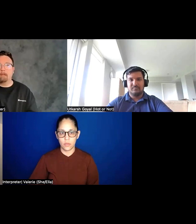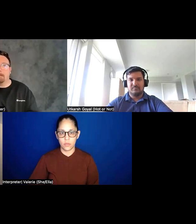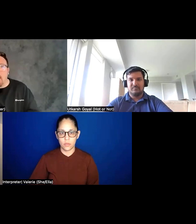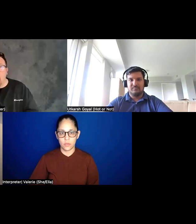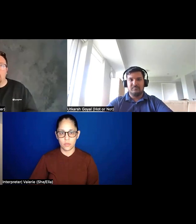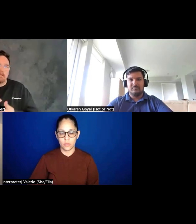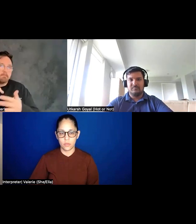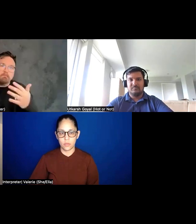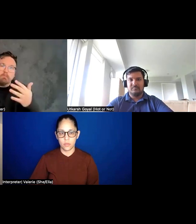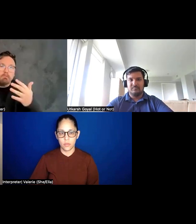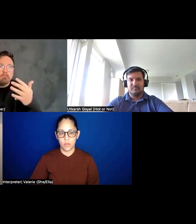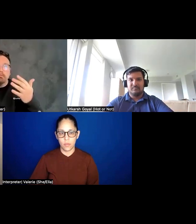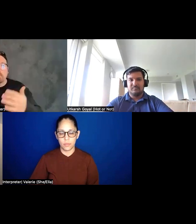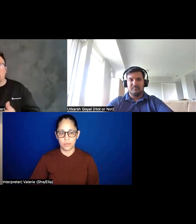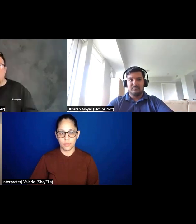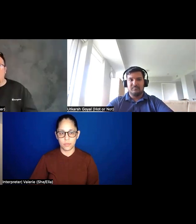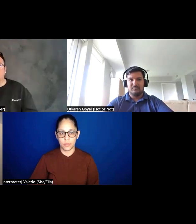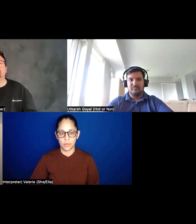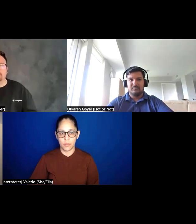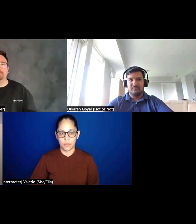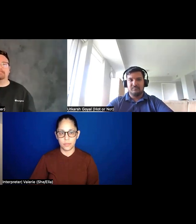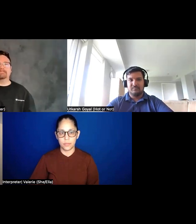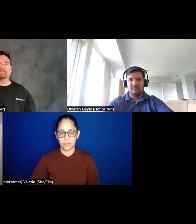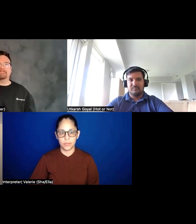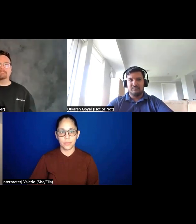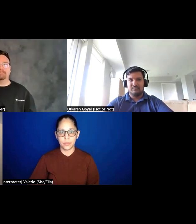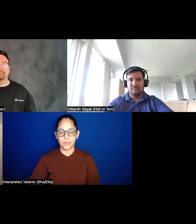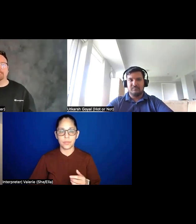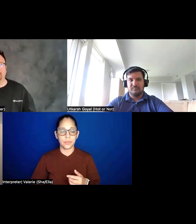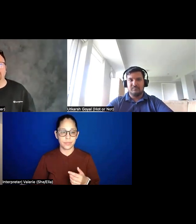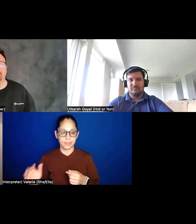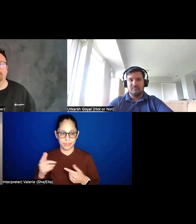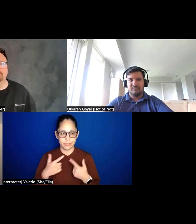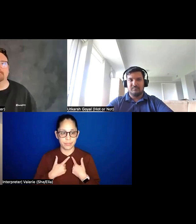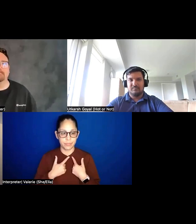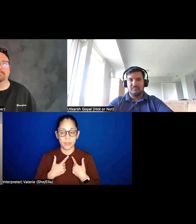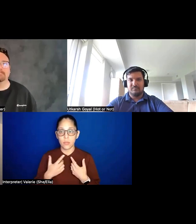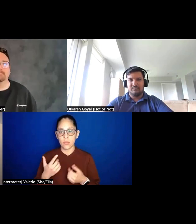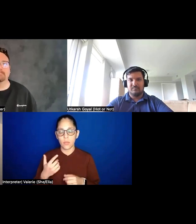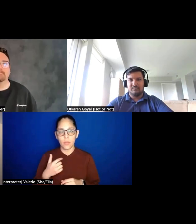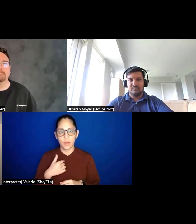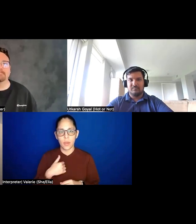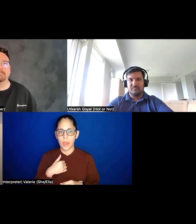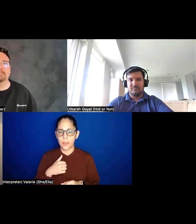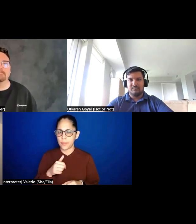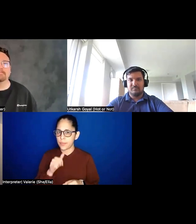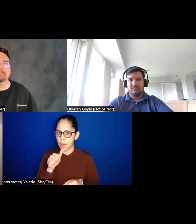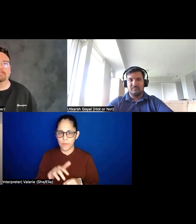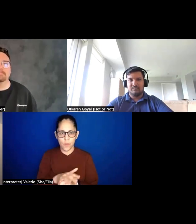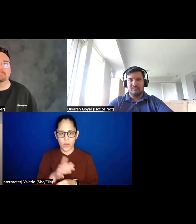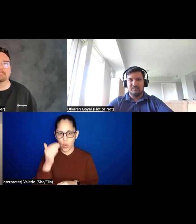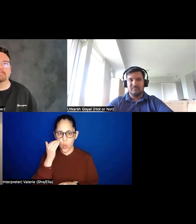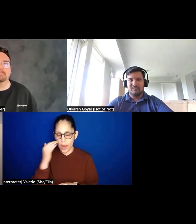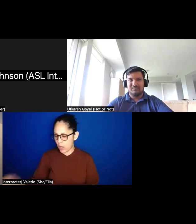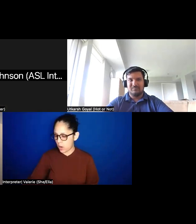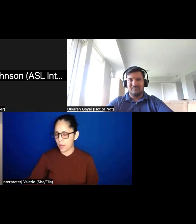that we use. I think, at least for me, I'm not fully aware of what is actually happening. And that when you said that I'm the product, that